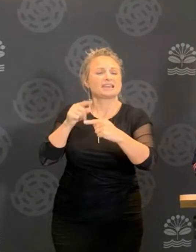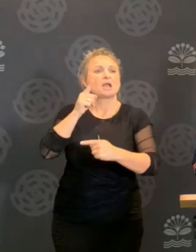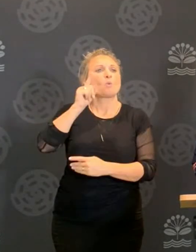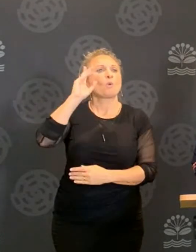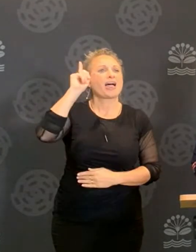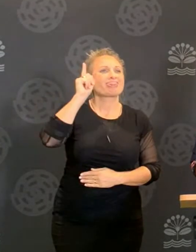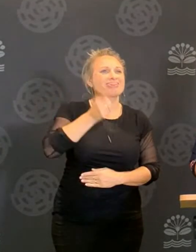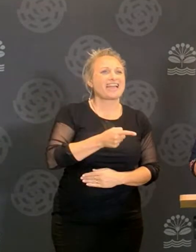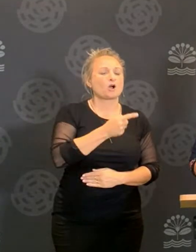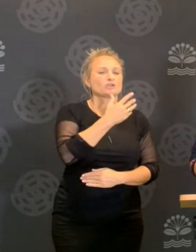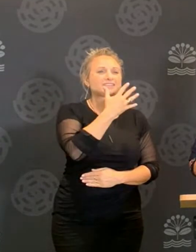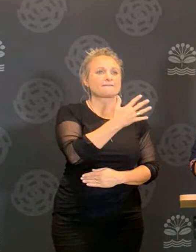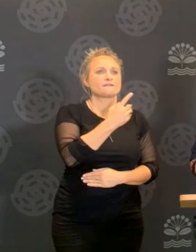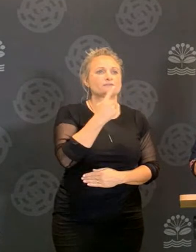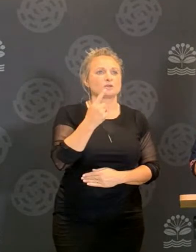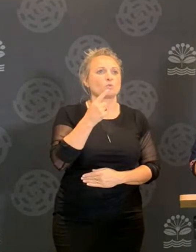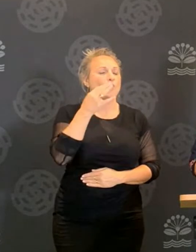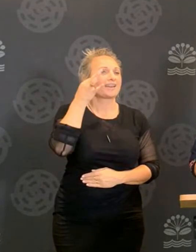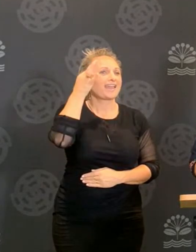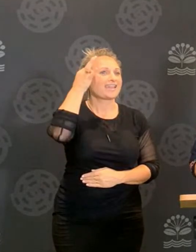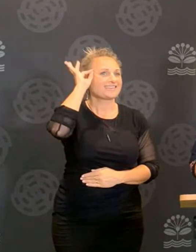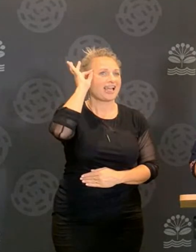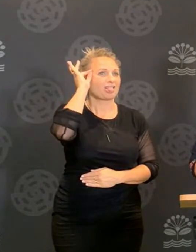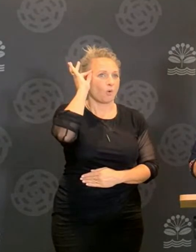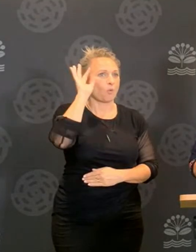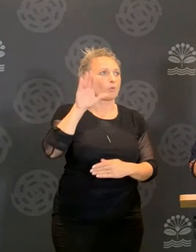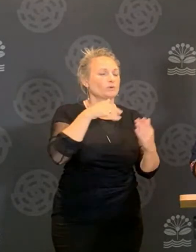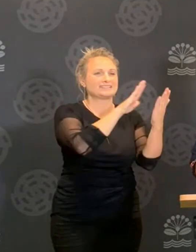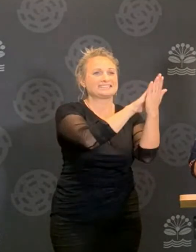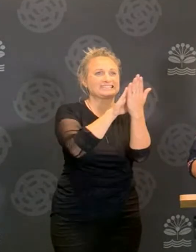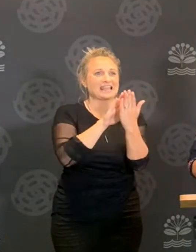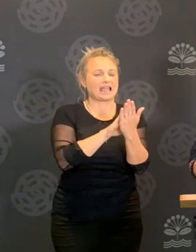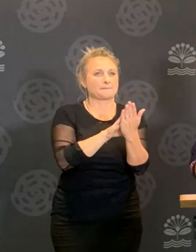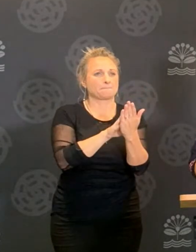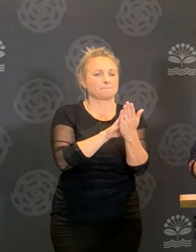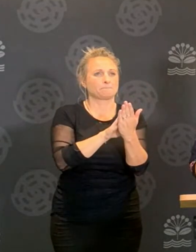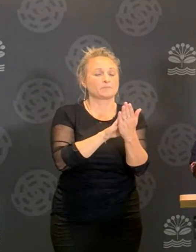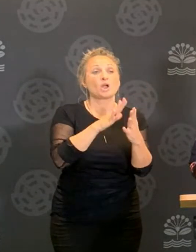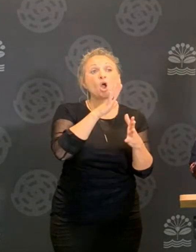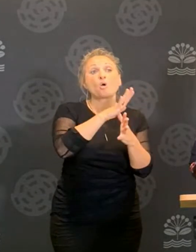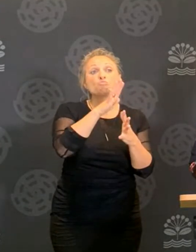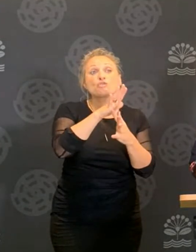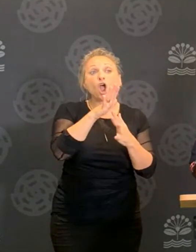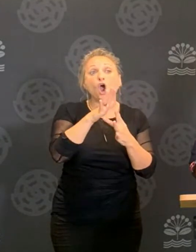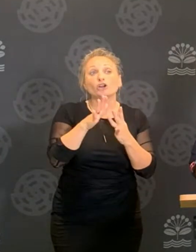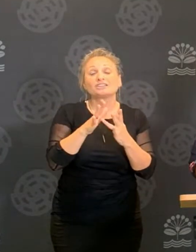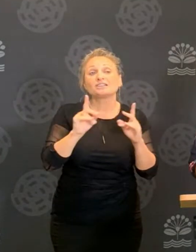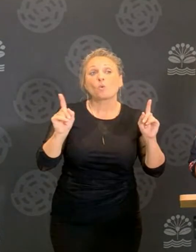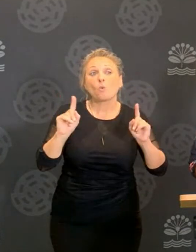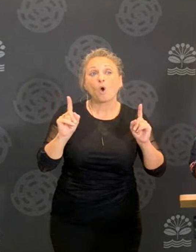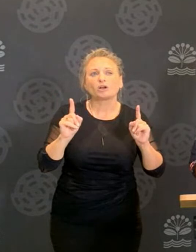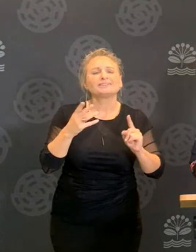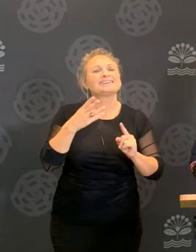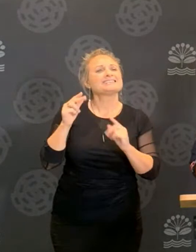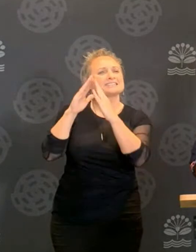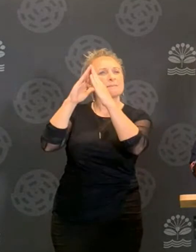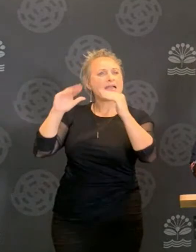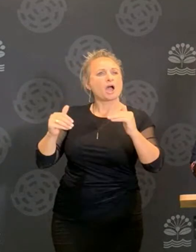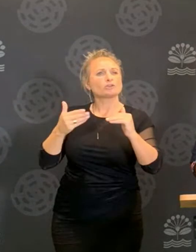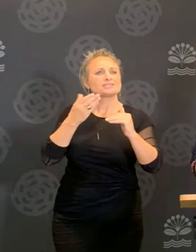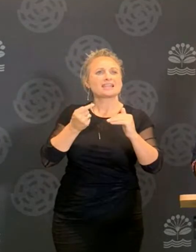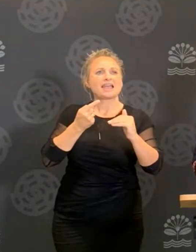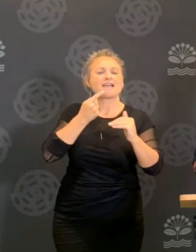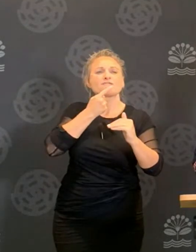1,351 yellow. The priority at the moment, as I said, some of the priority work is actually revisiting some of those red placards